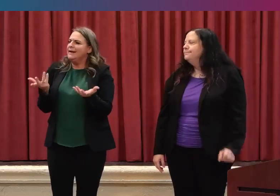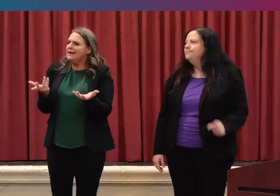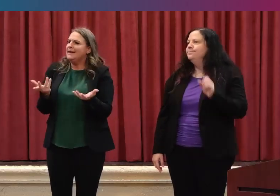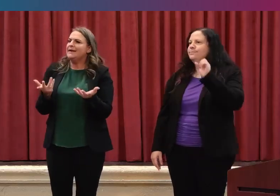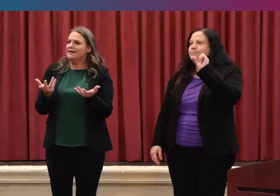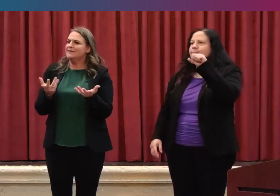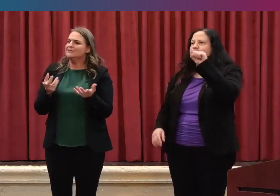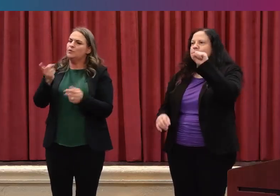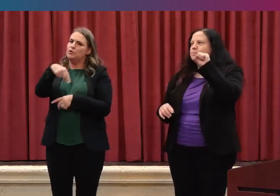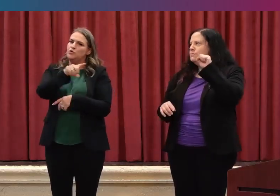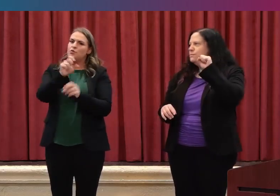or weddings or whatnot.